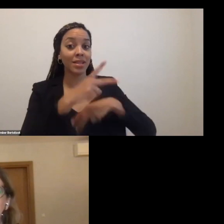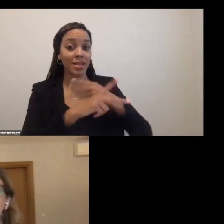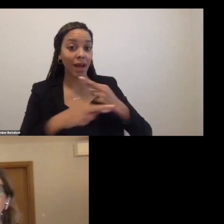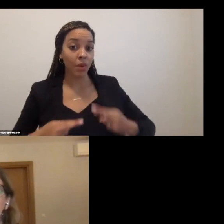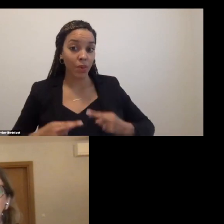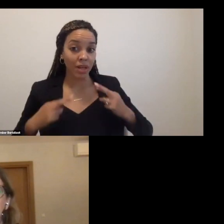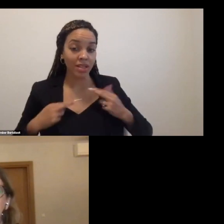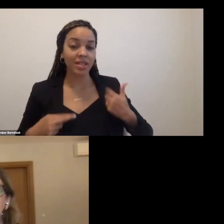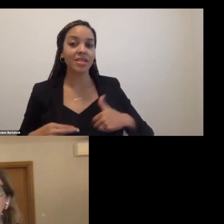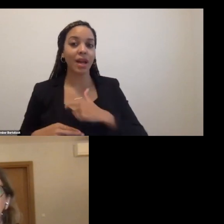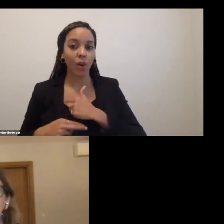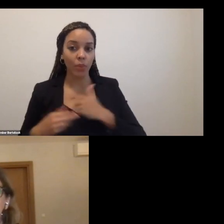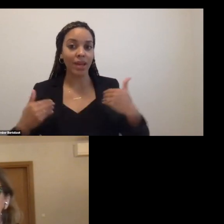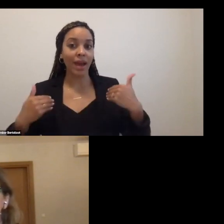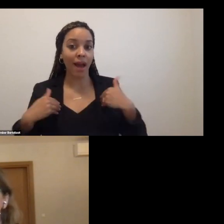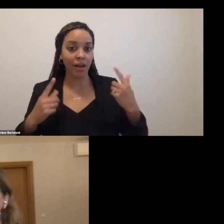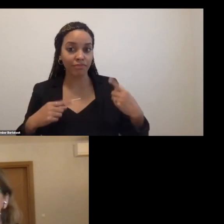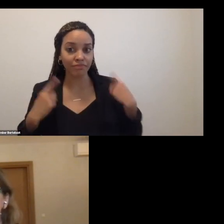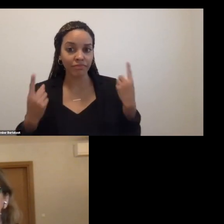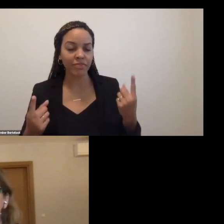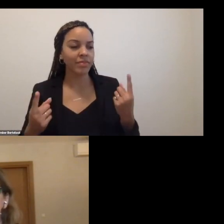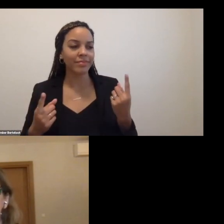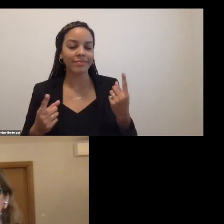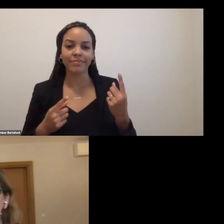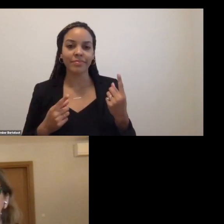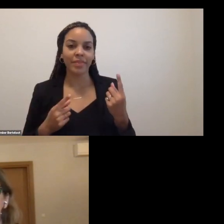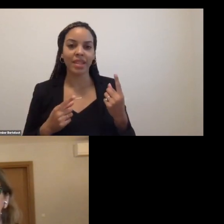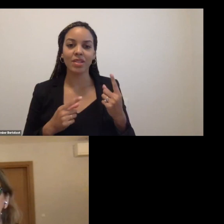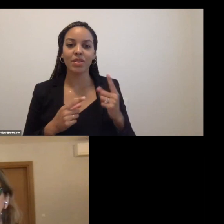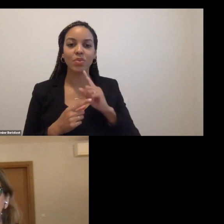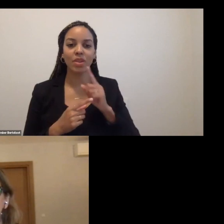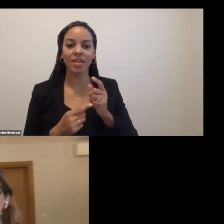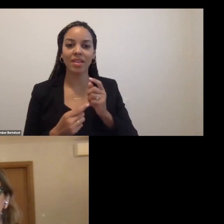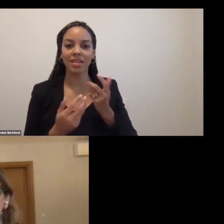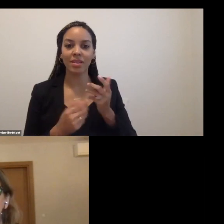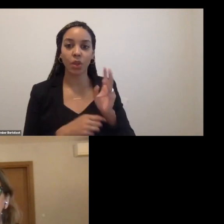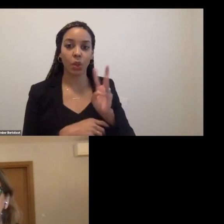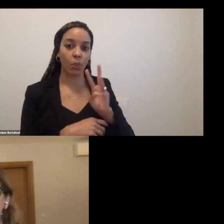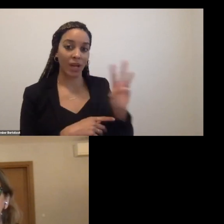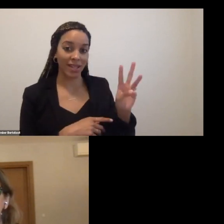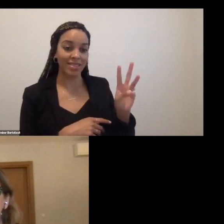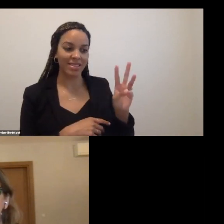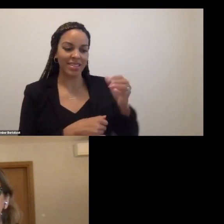have, it has been exactly in the Western institutional context.